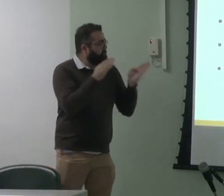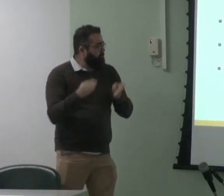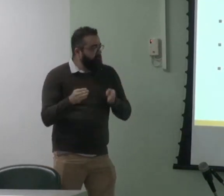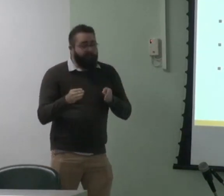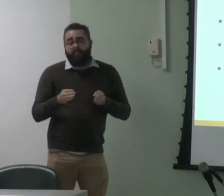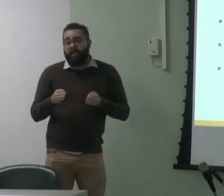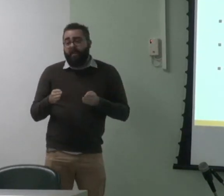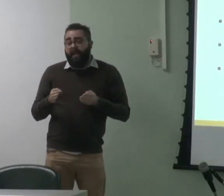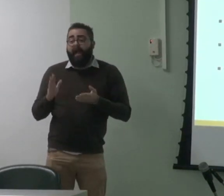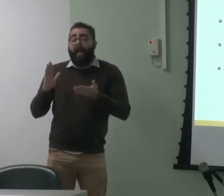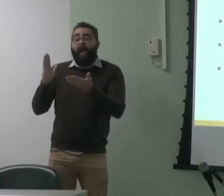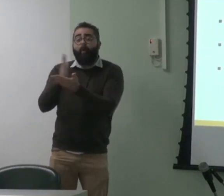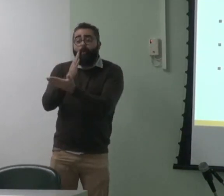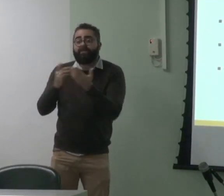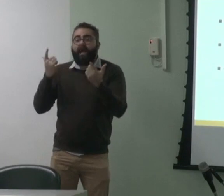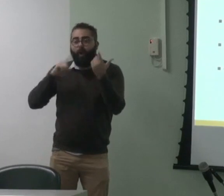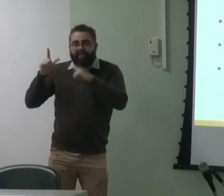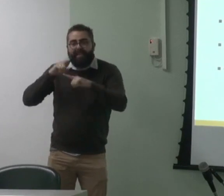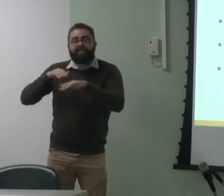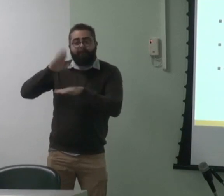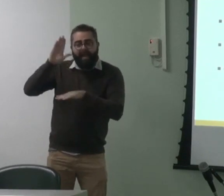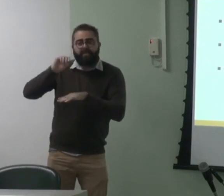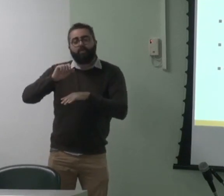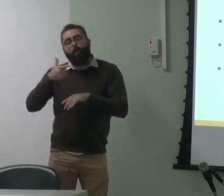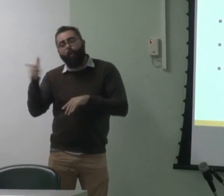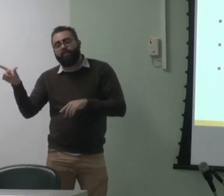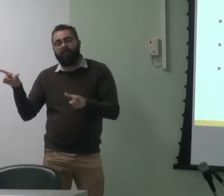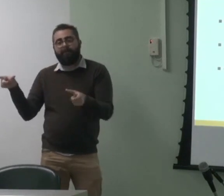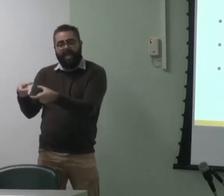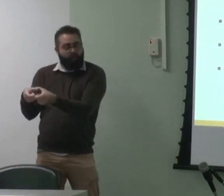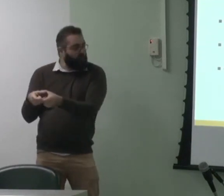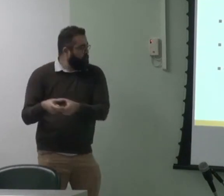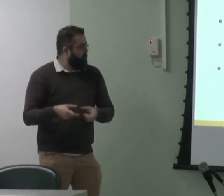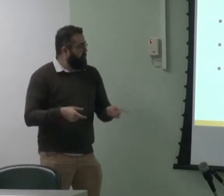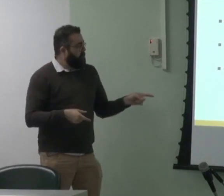meanings. And